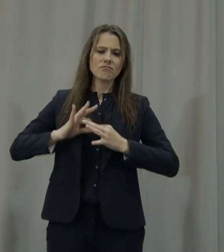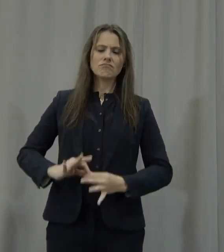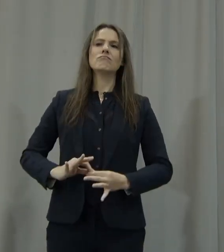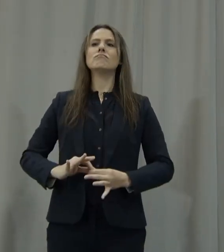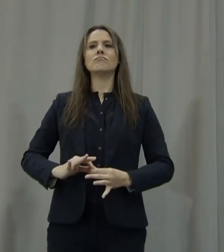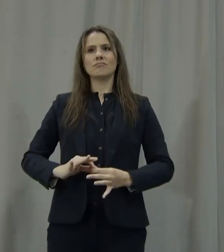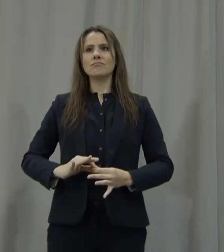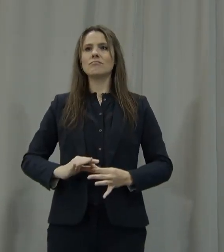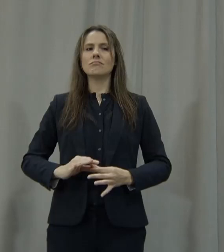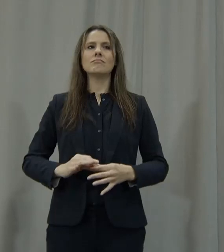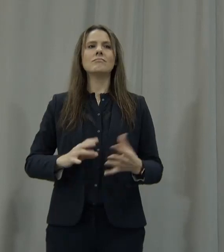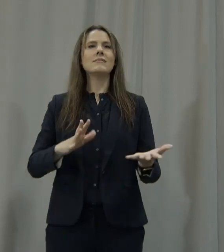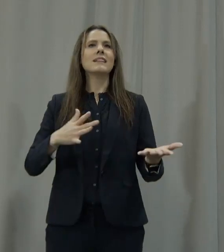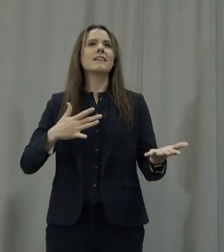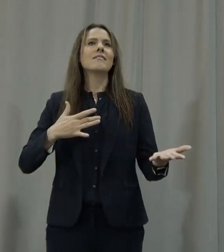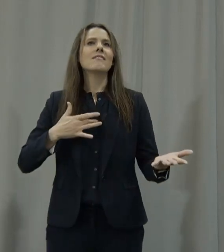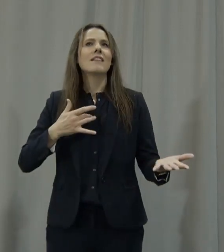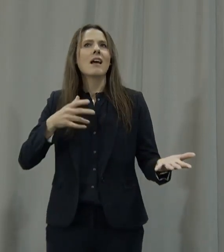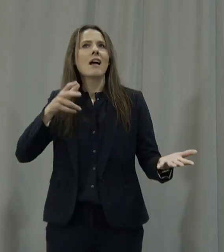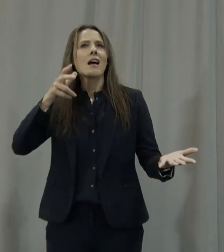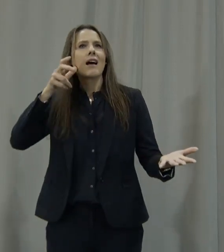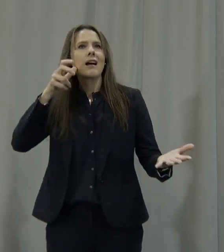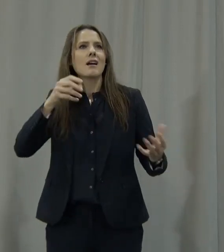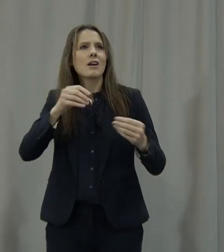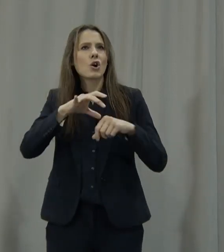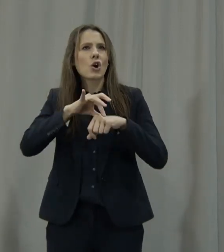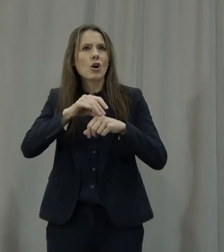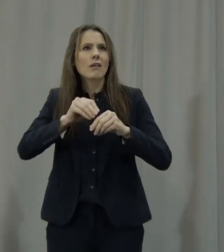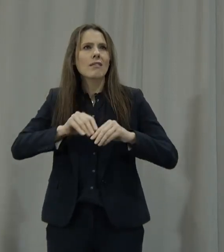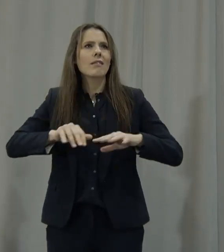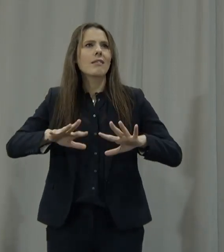You can hear the earth sing if you listen.